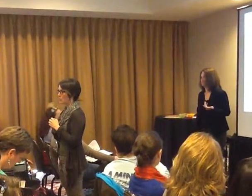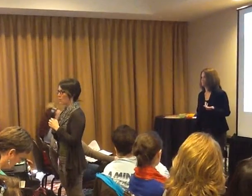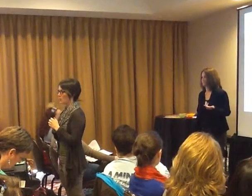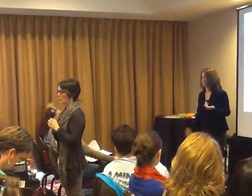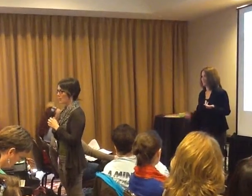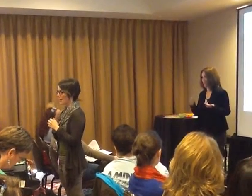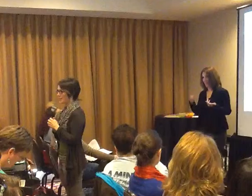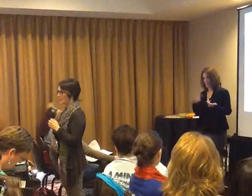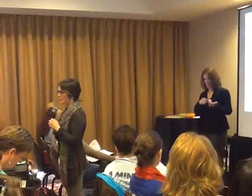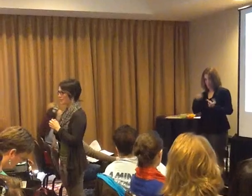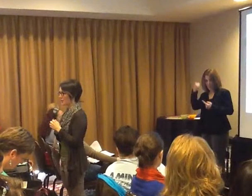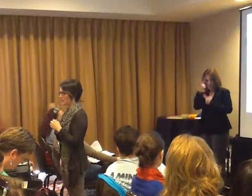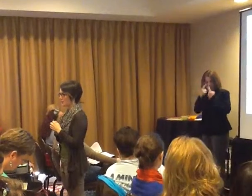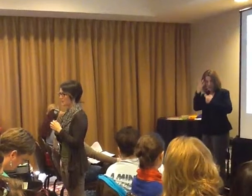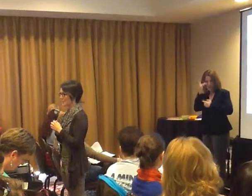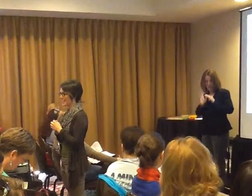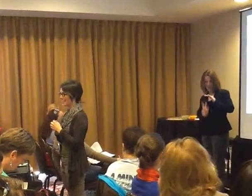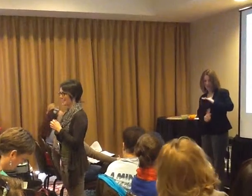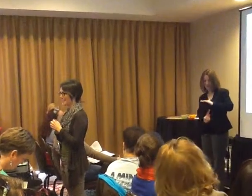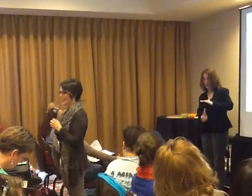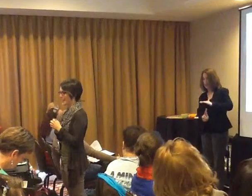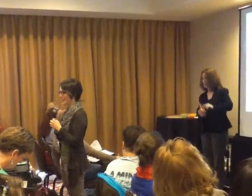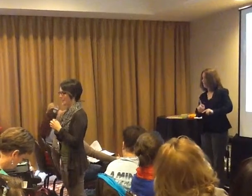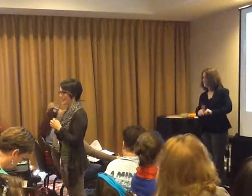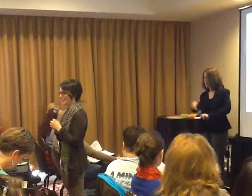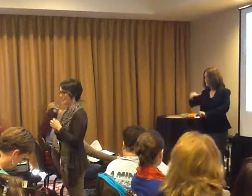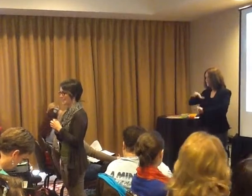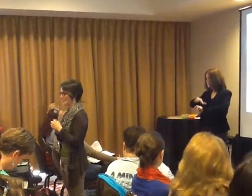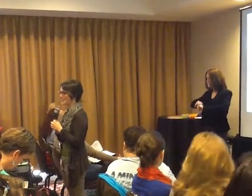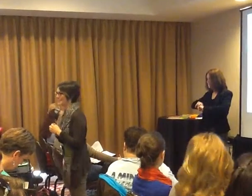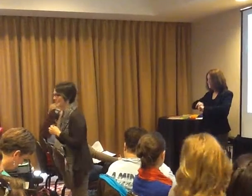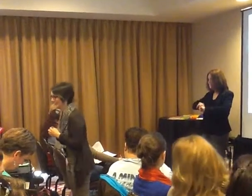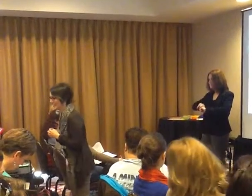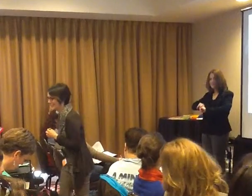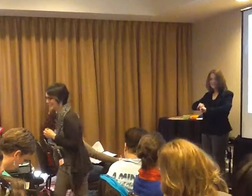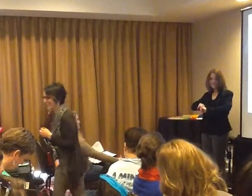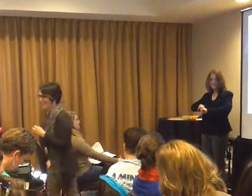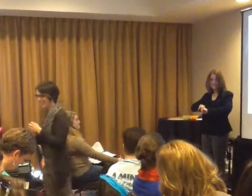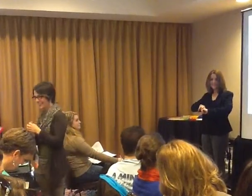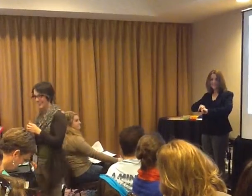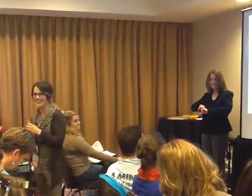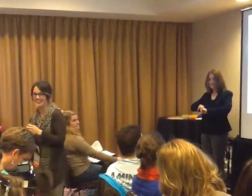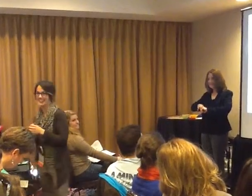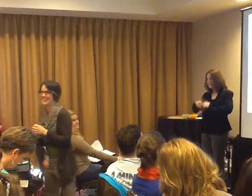And we wonder why our kindergartners can't sit on their pockets.